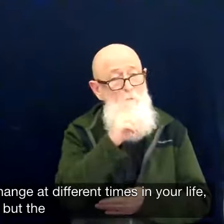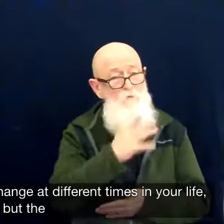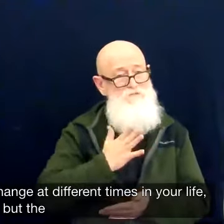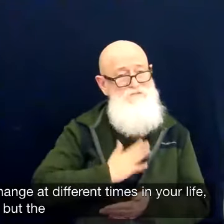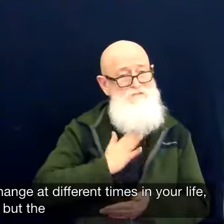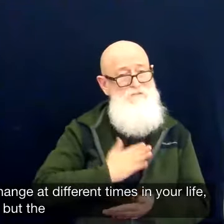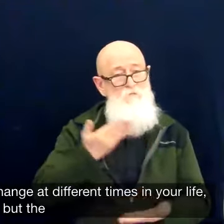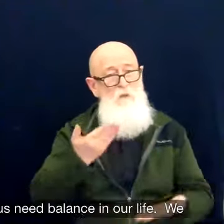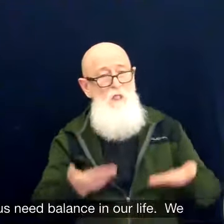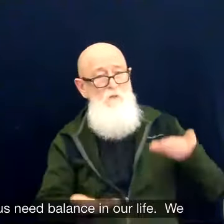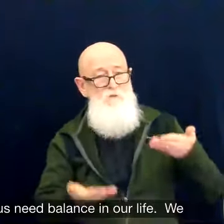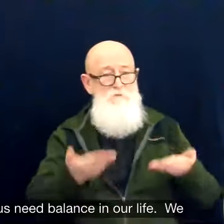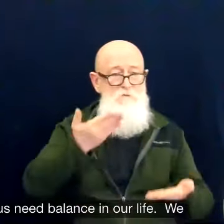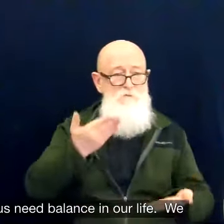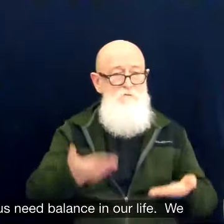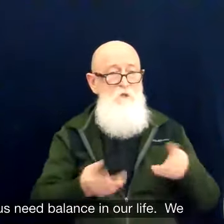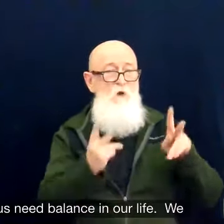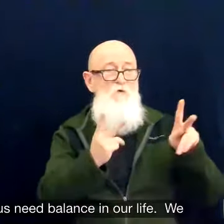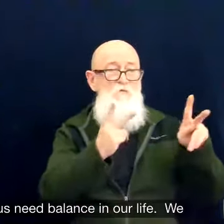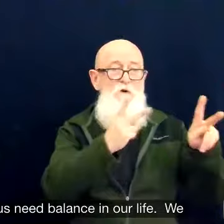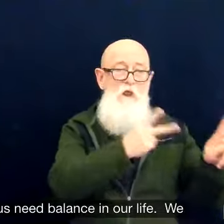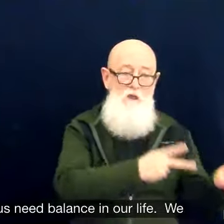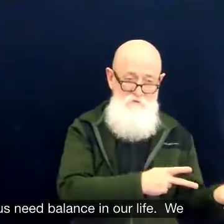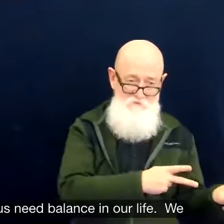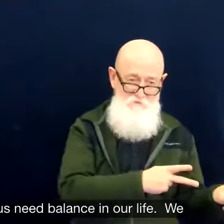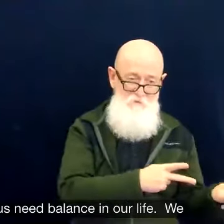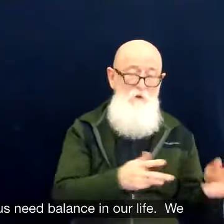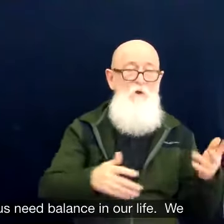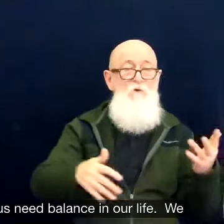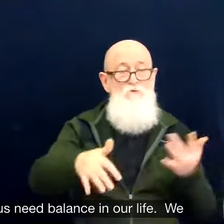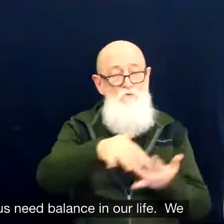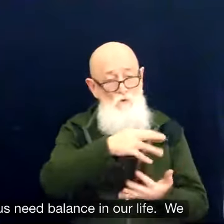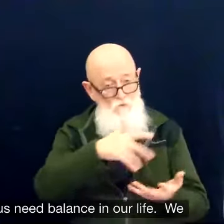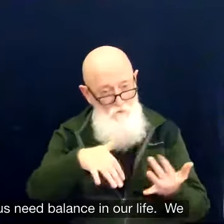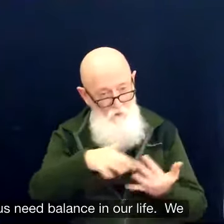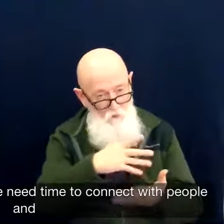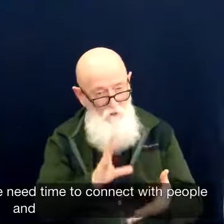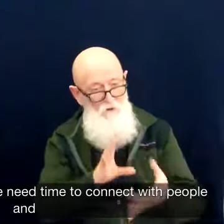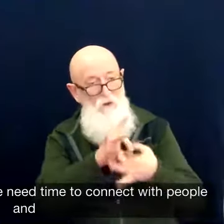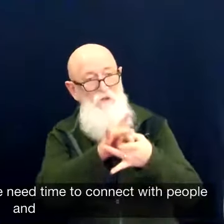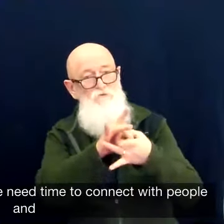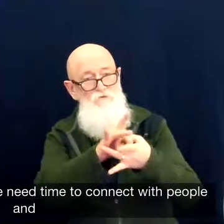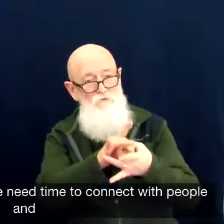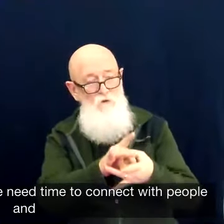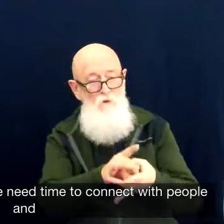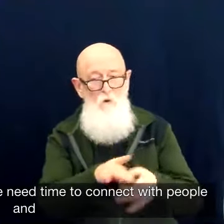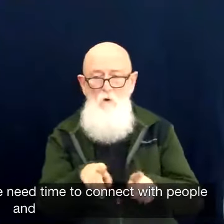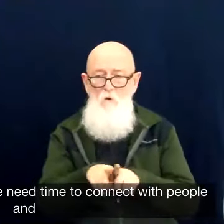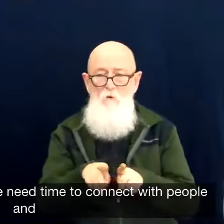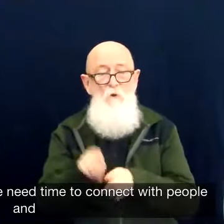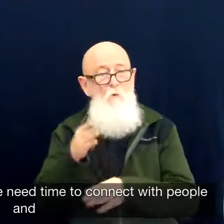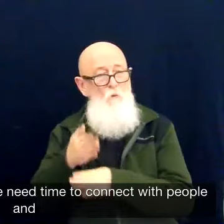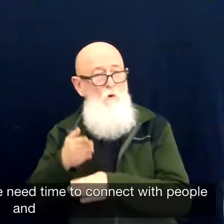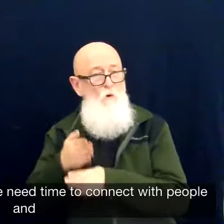to relax, we need time to connect with people, and we need time to be working and engaged